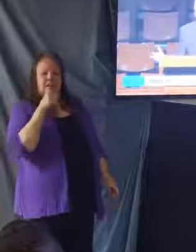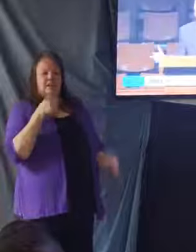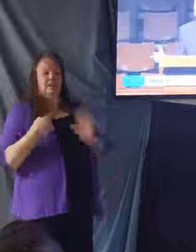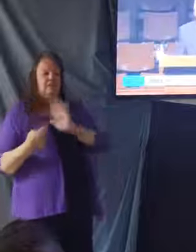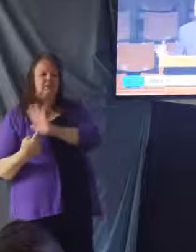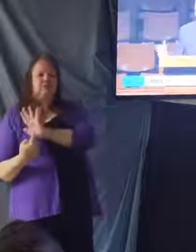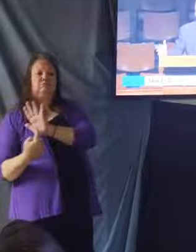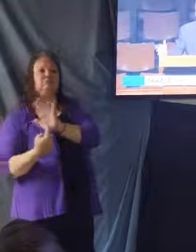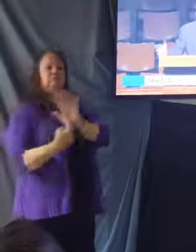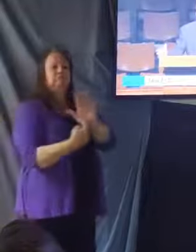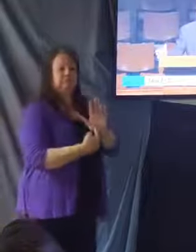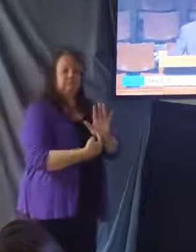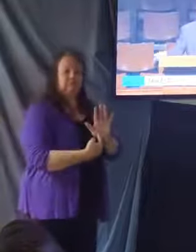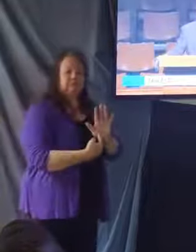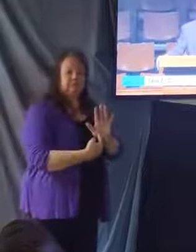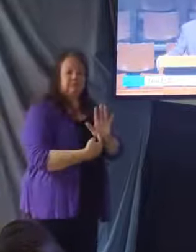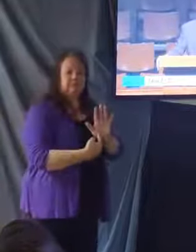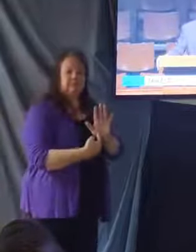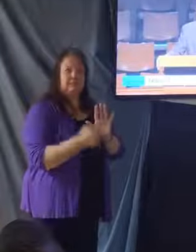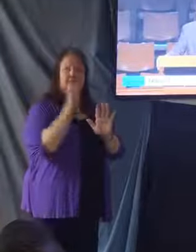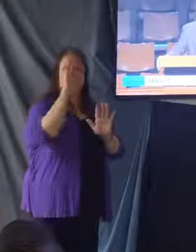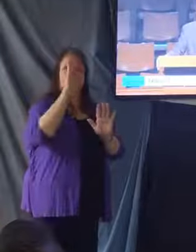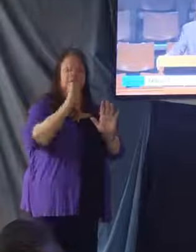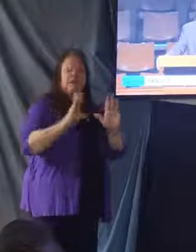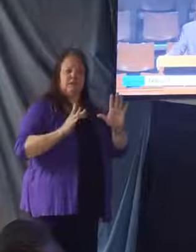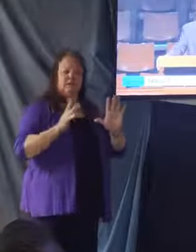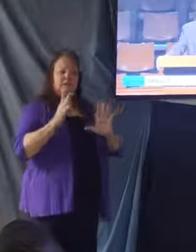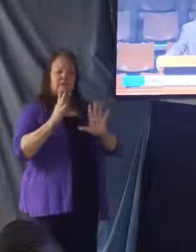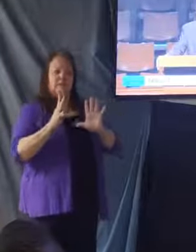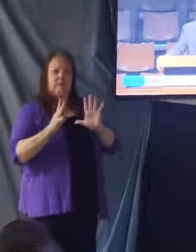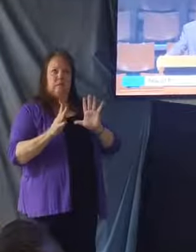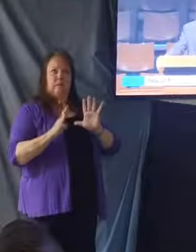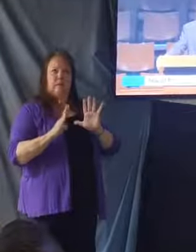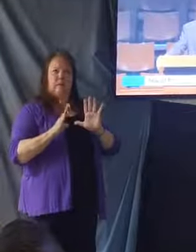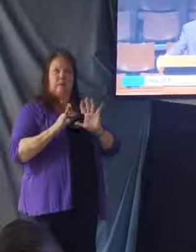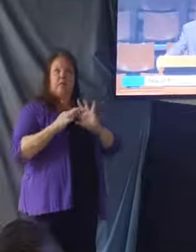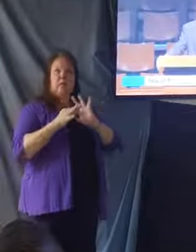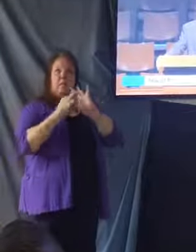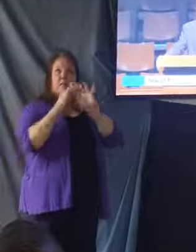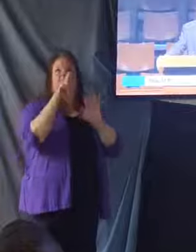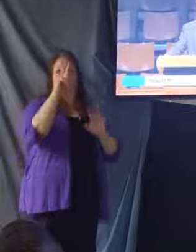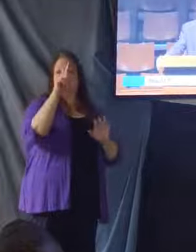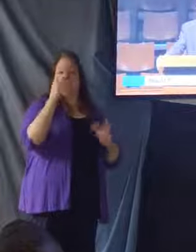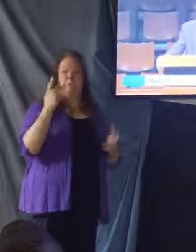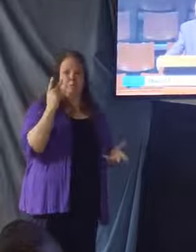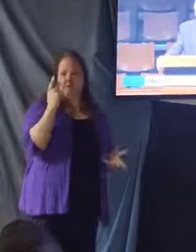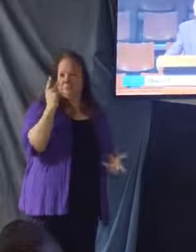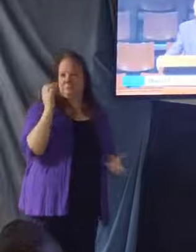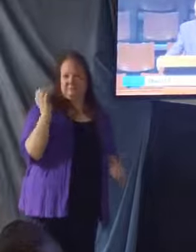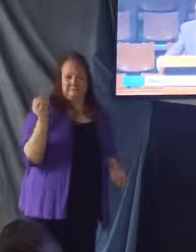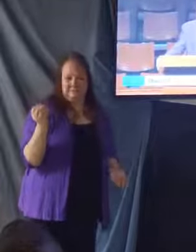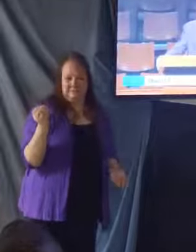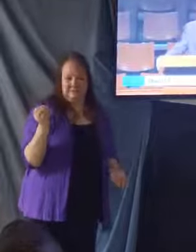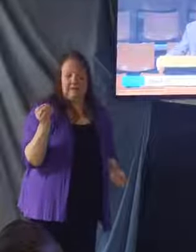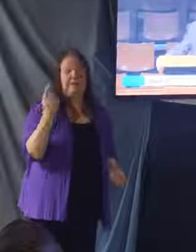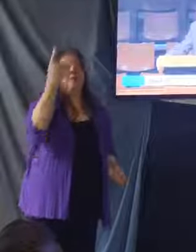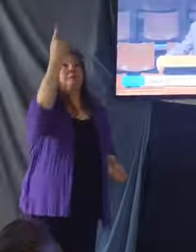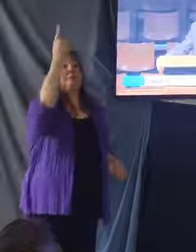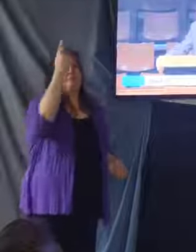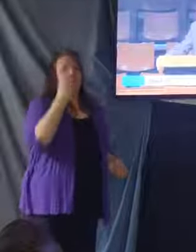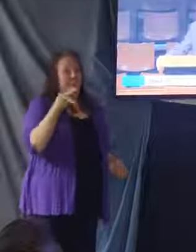display of the glory that is here, is his. But when he comes to